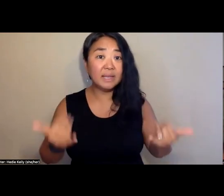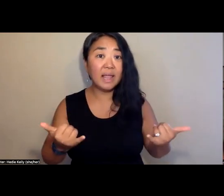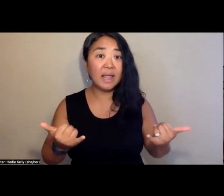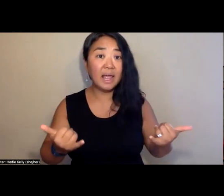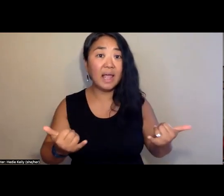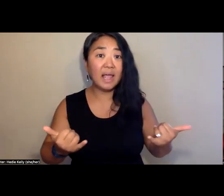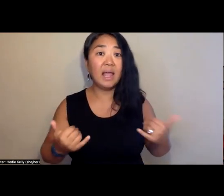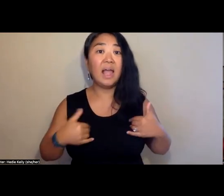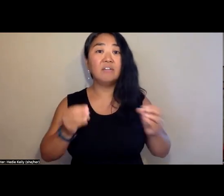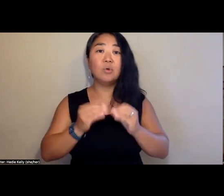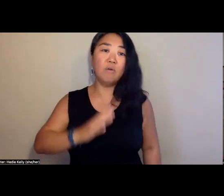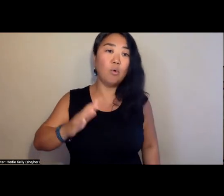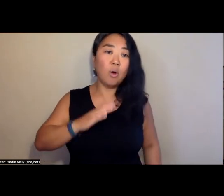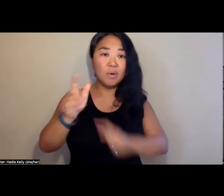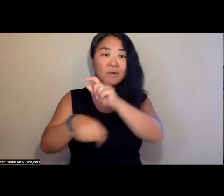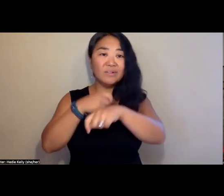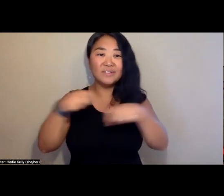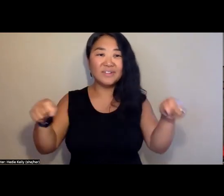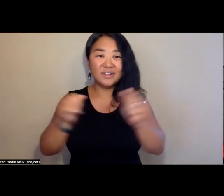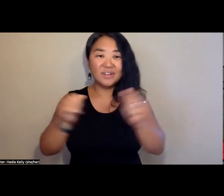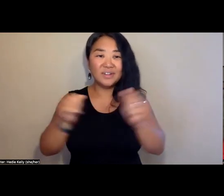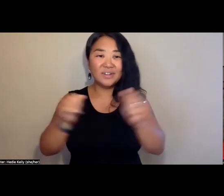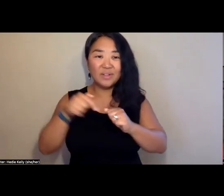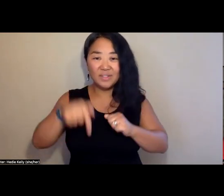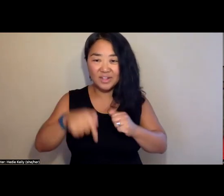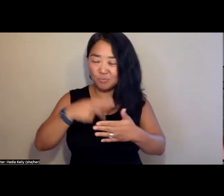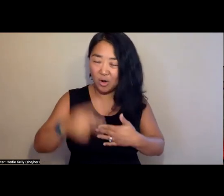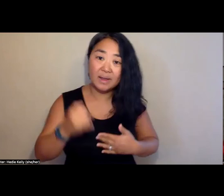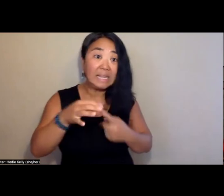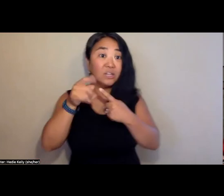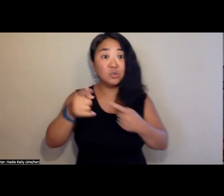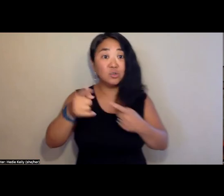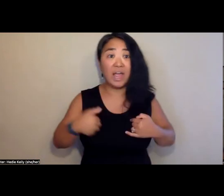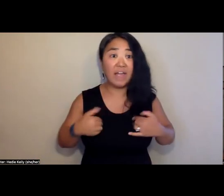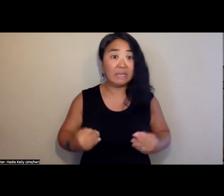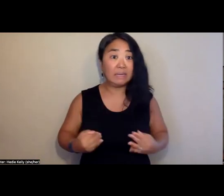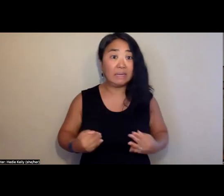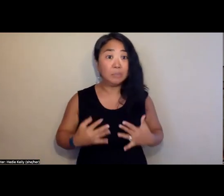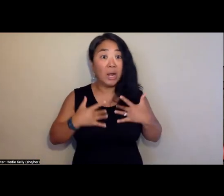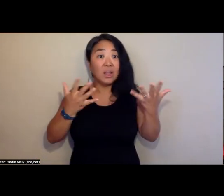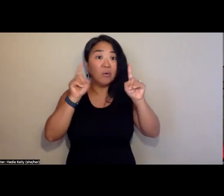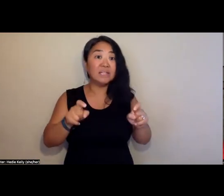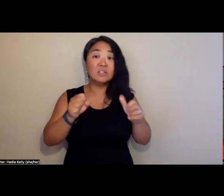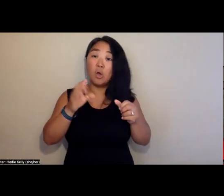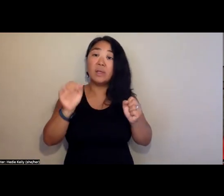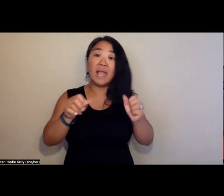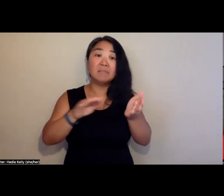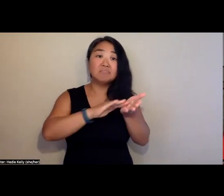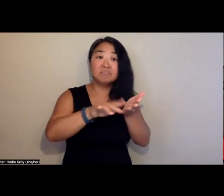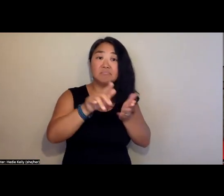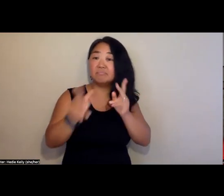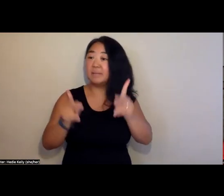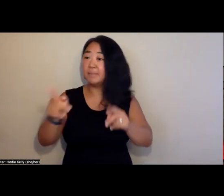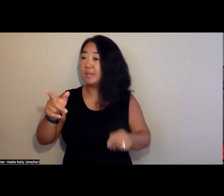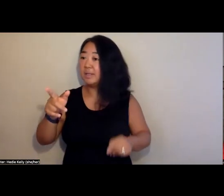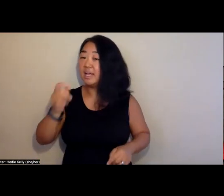formal closing part of our program, unless someone has a burning question. And that way we can let people go who need to go. And then for those who want to sit around and